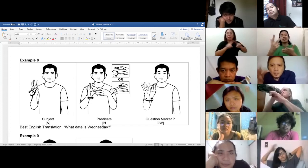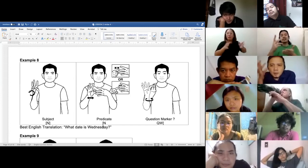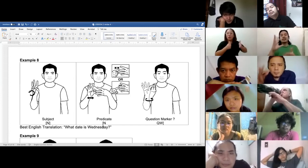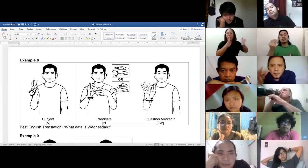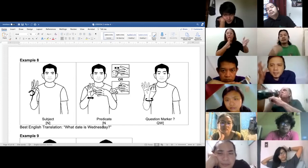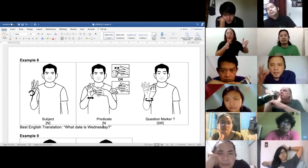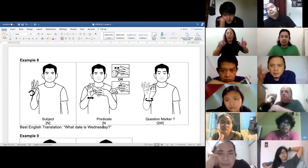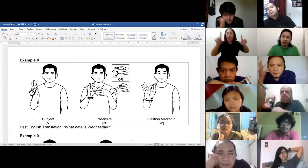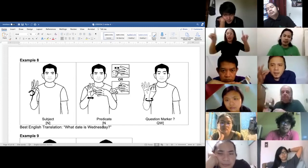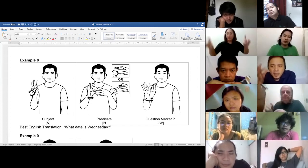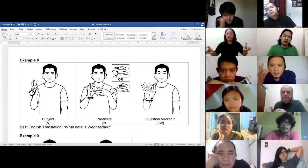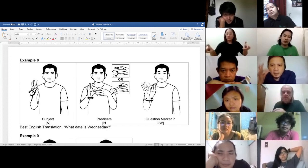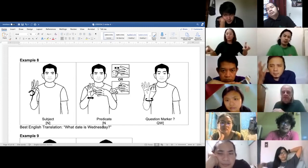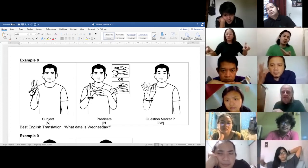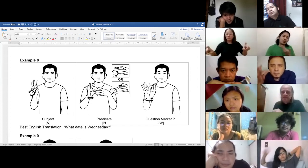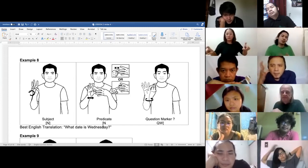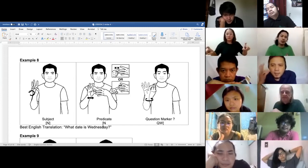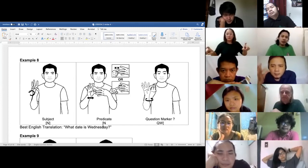Meng had her hand up. Meng?